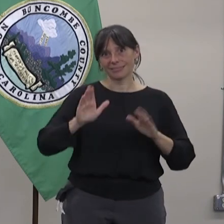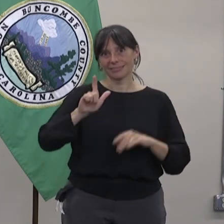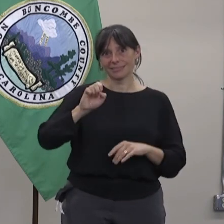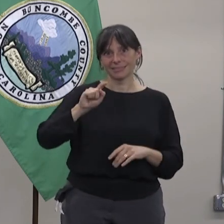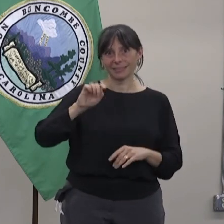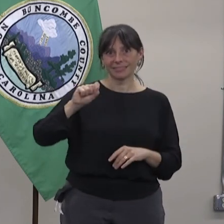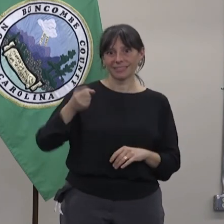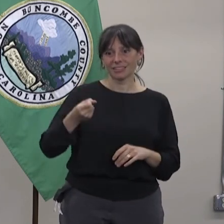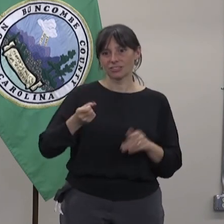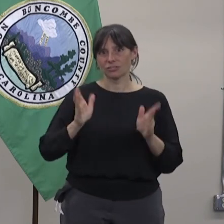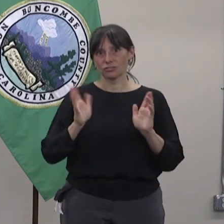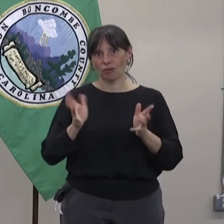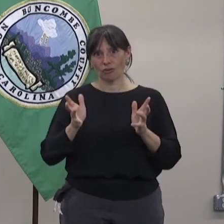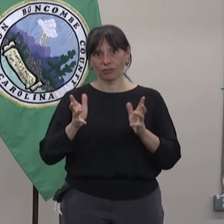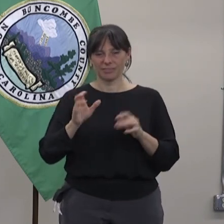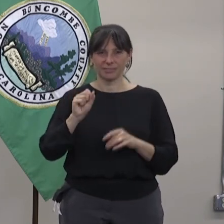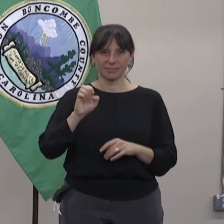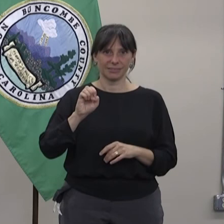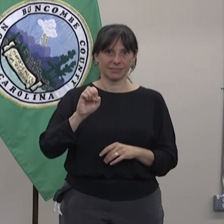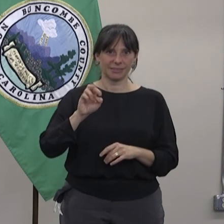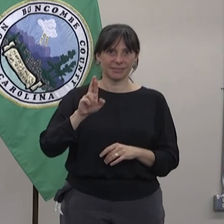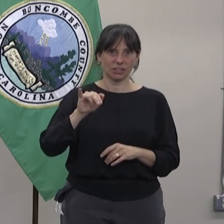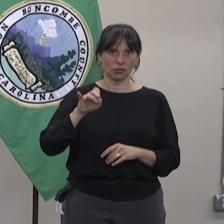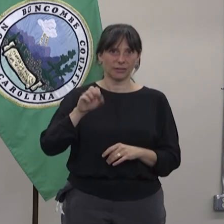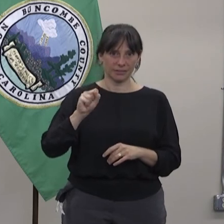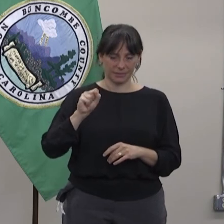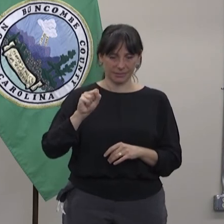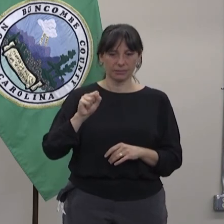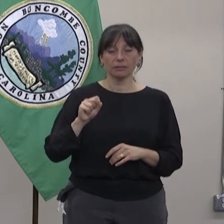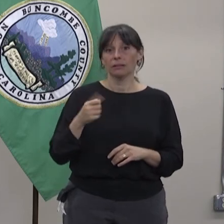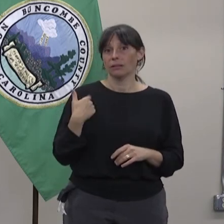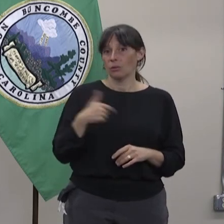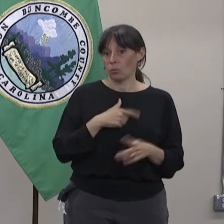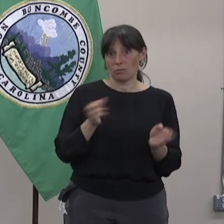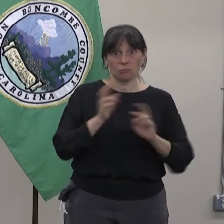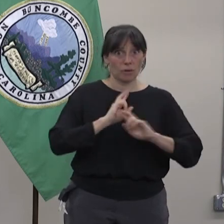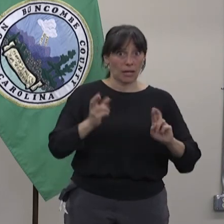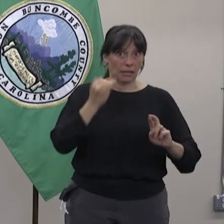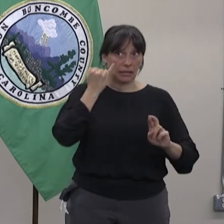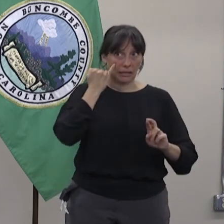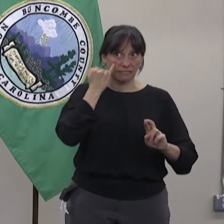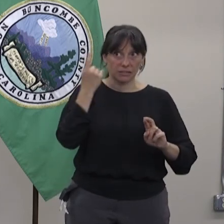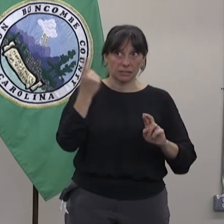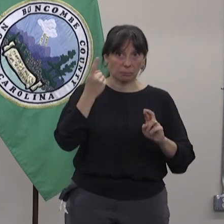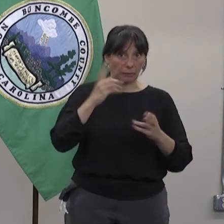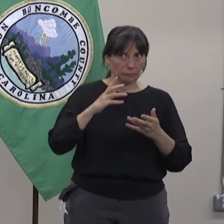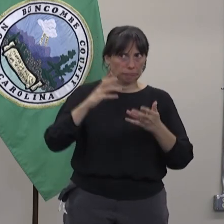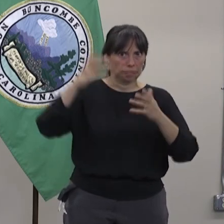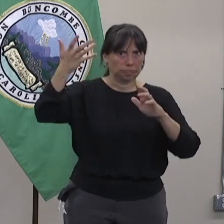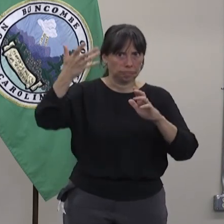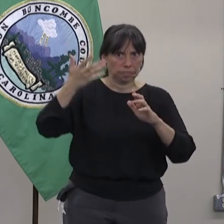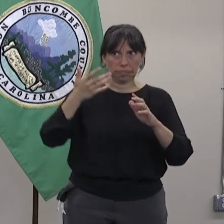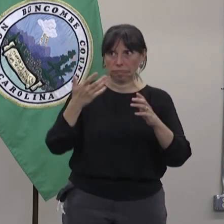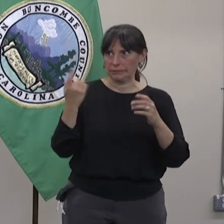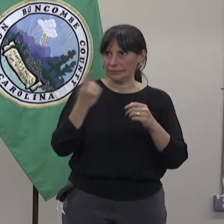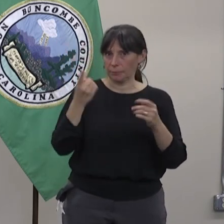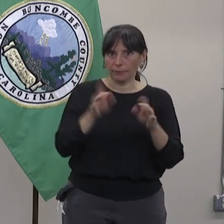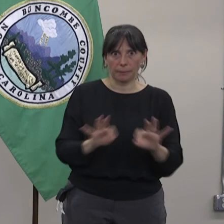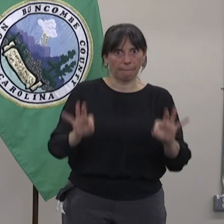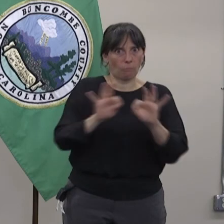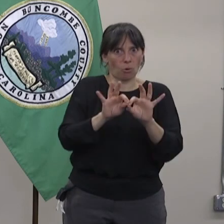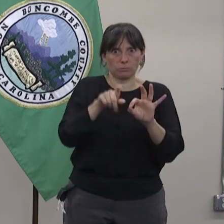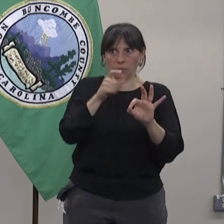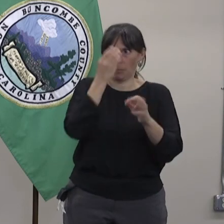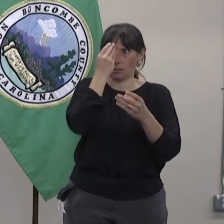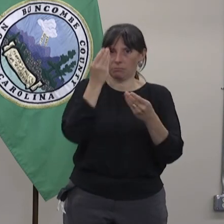Again, please know that we stand ready to hold community updates in the event that there is a major update to report